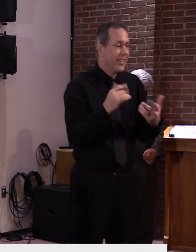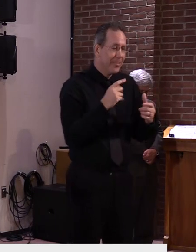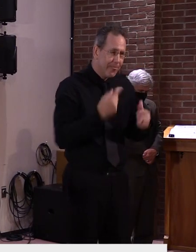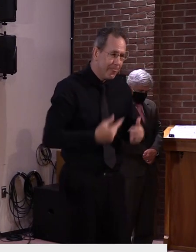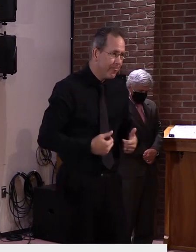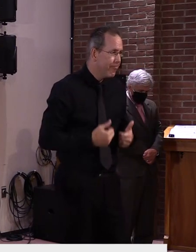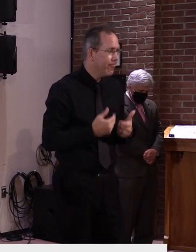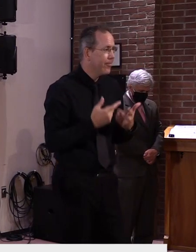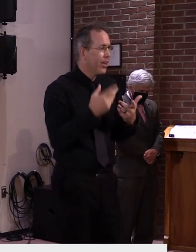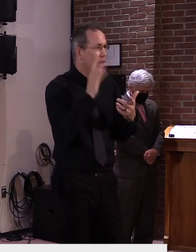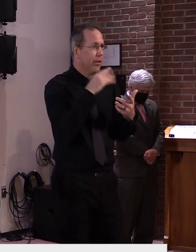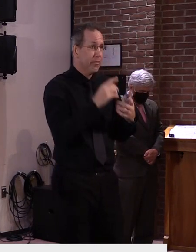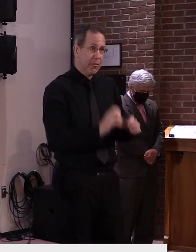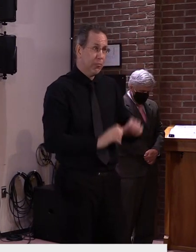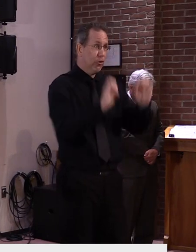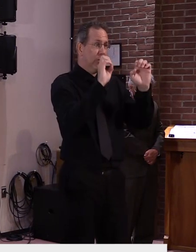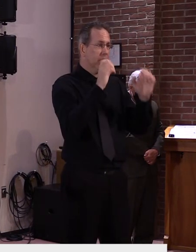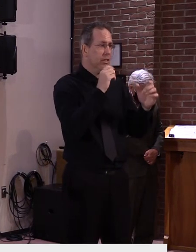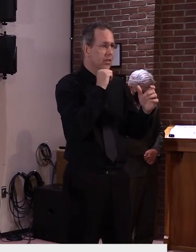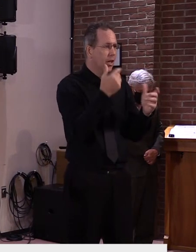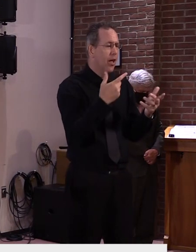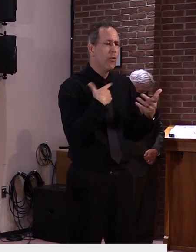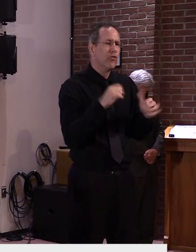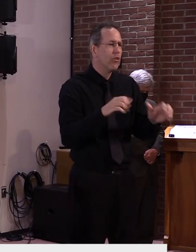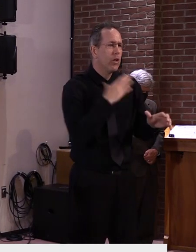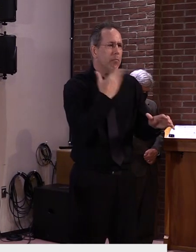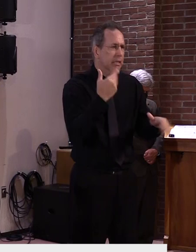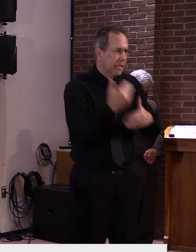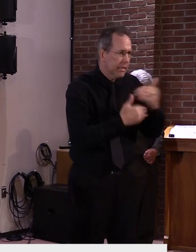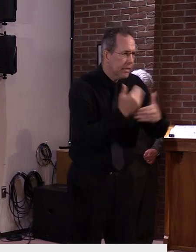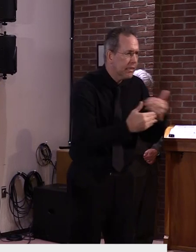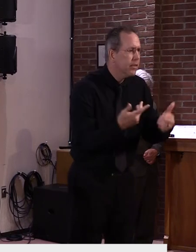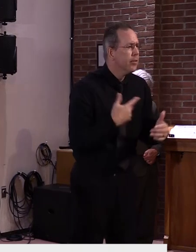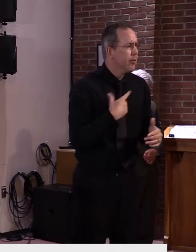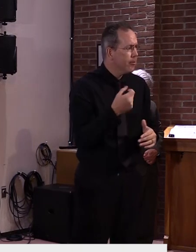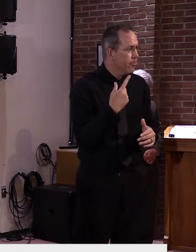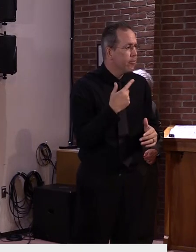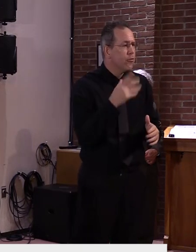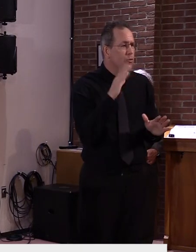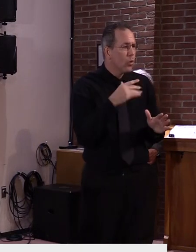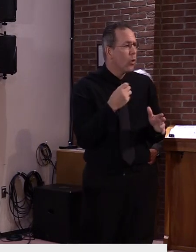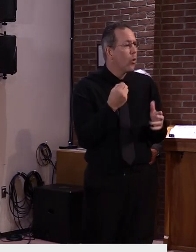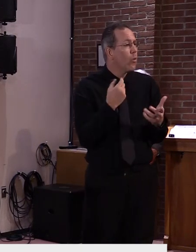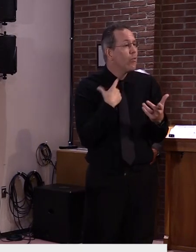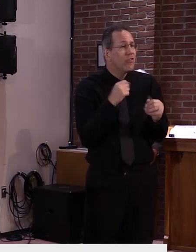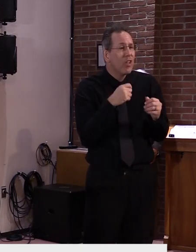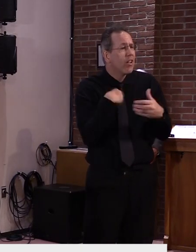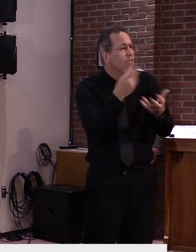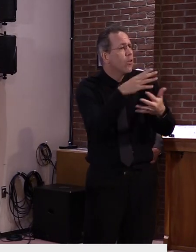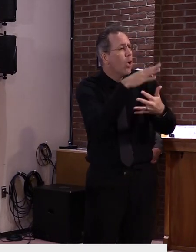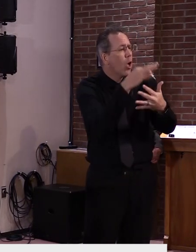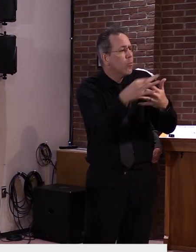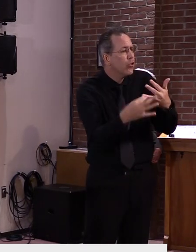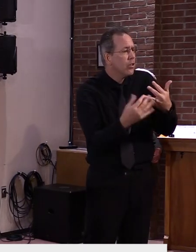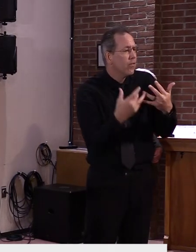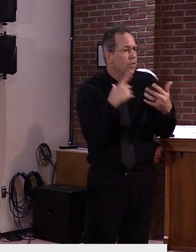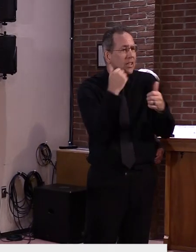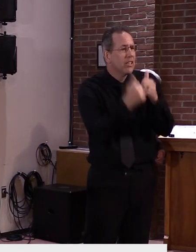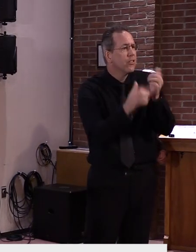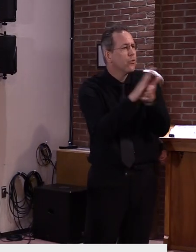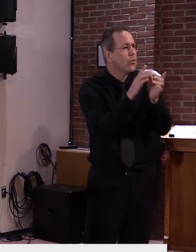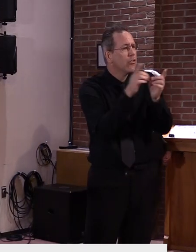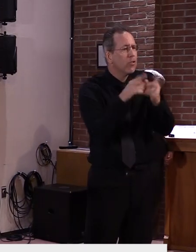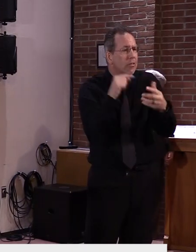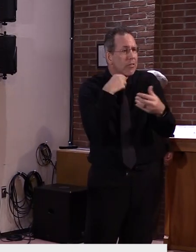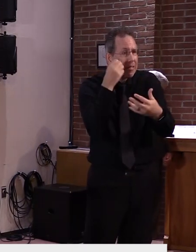I think, you know, the best solution, in my view, is to provide options to folks to utilize so that to ensure that they can address the needs of